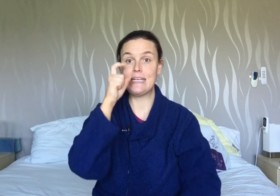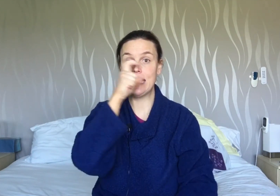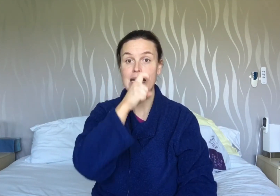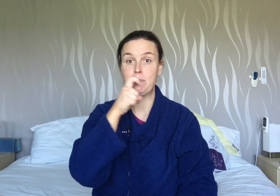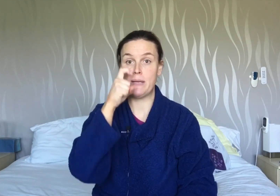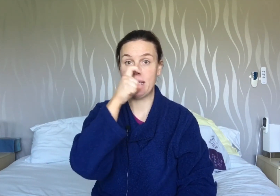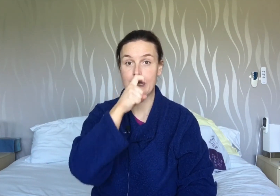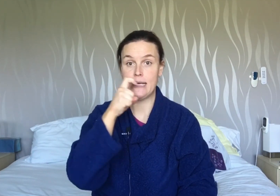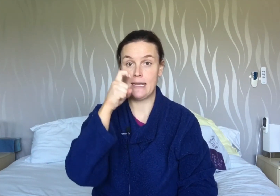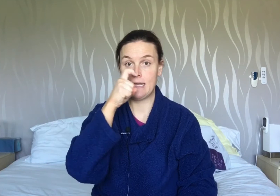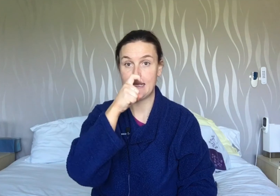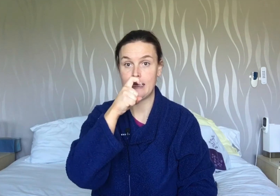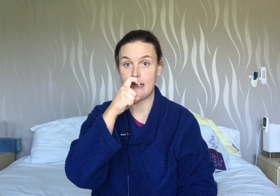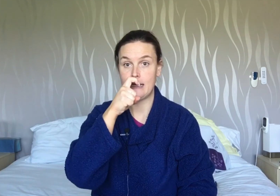Guinea pig.